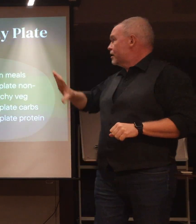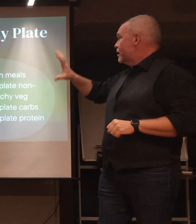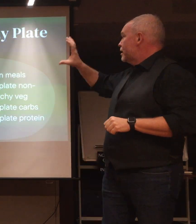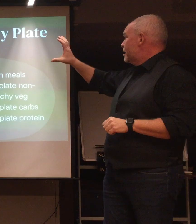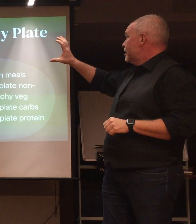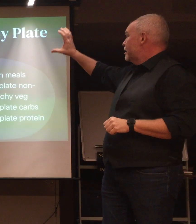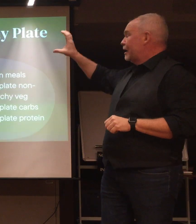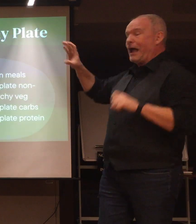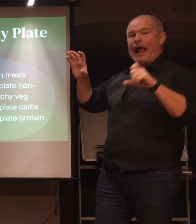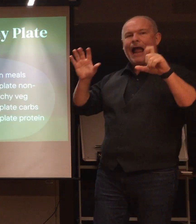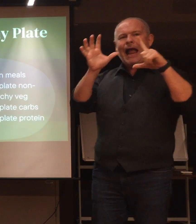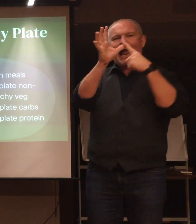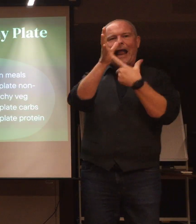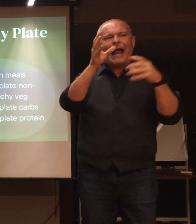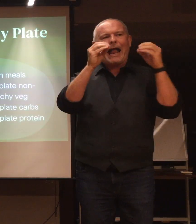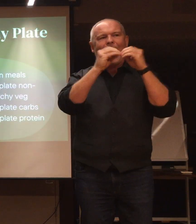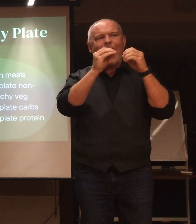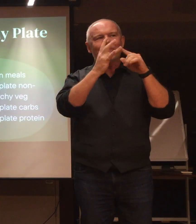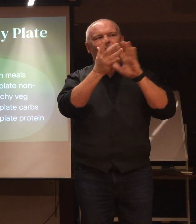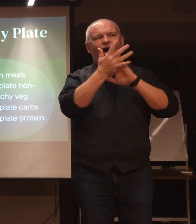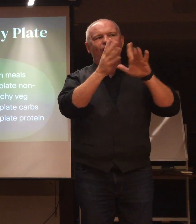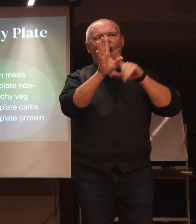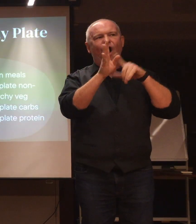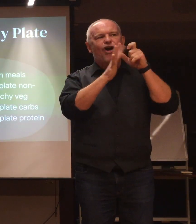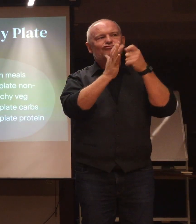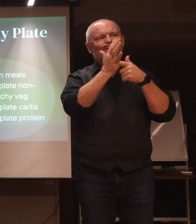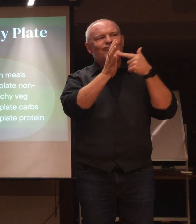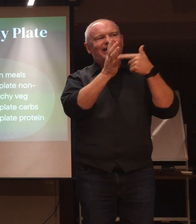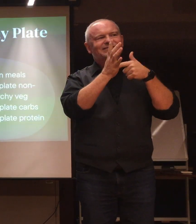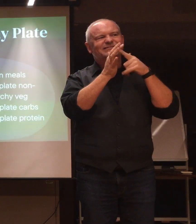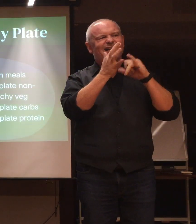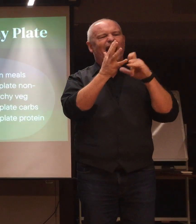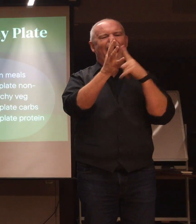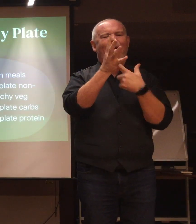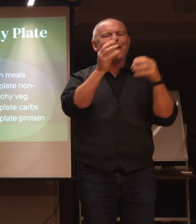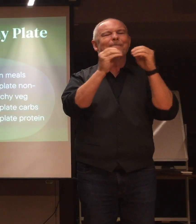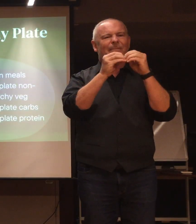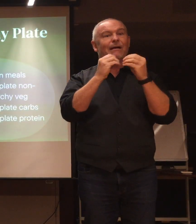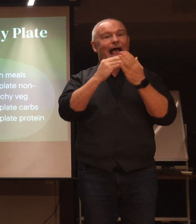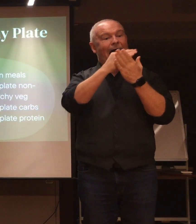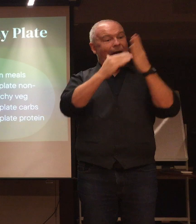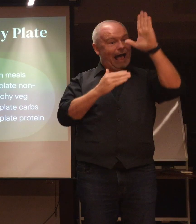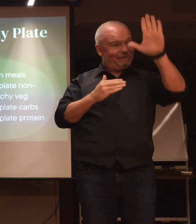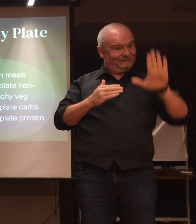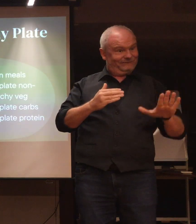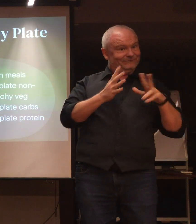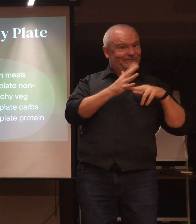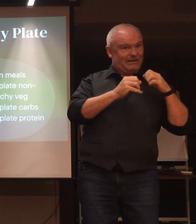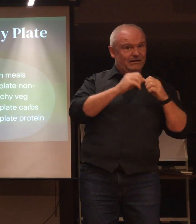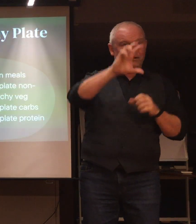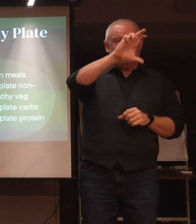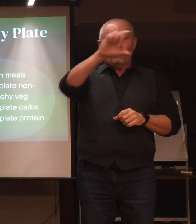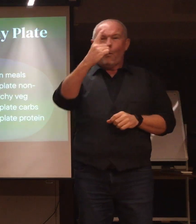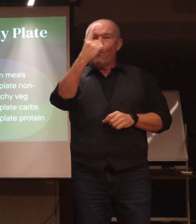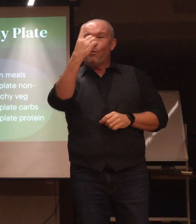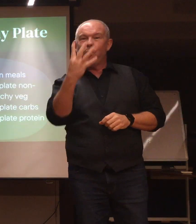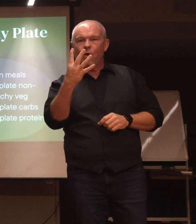the carbohydrate. So you want half your plate to be these vegetables and a quarter plate to